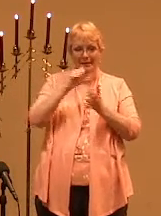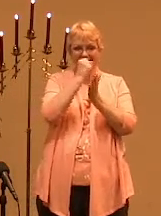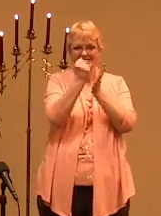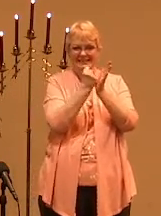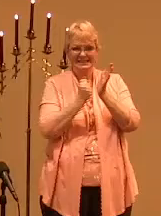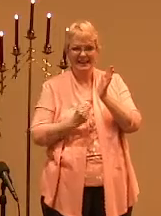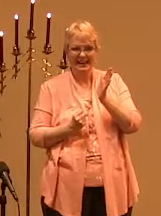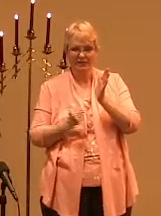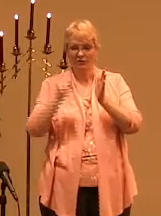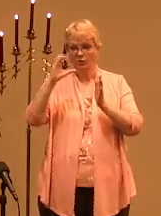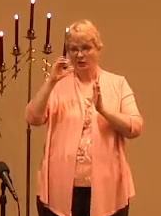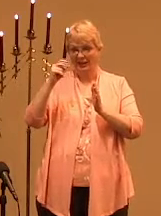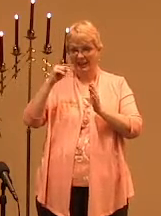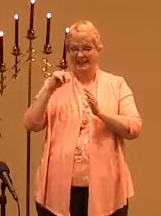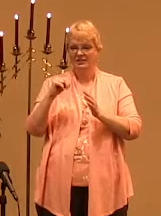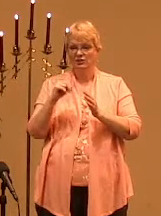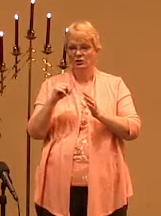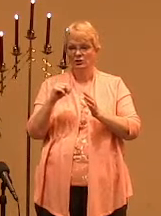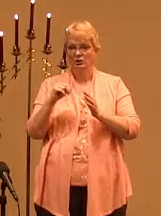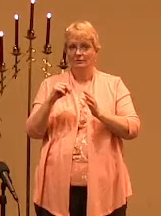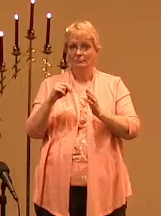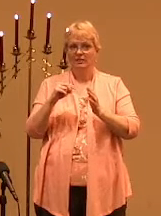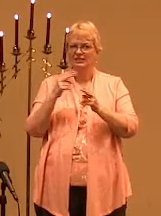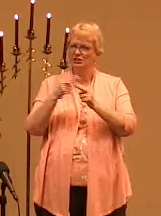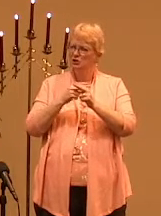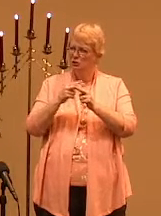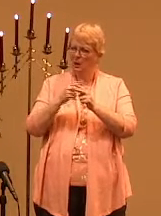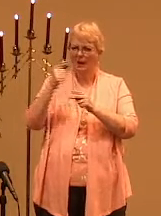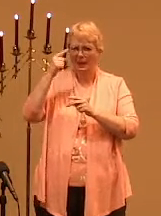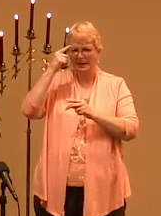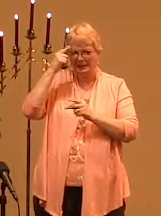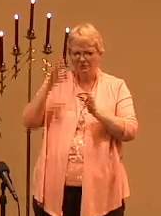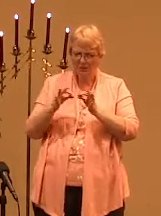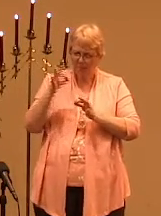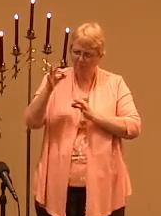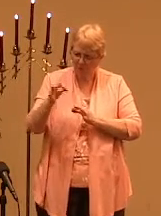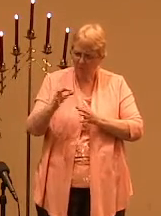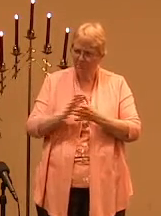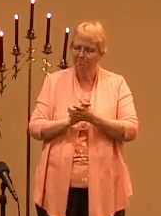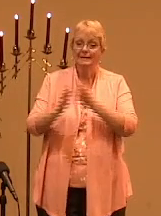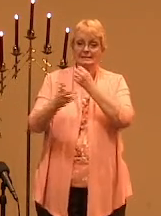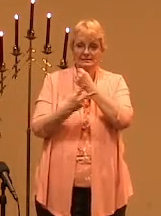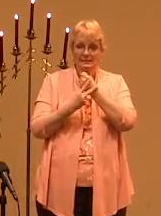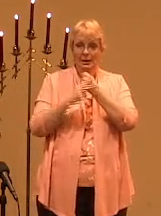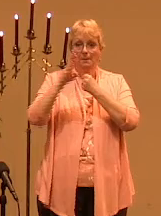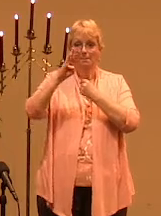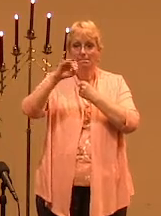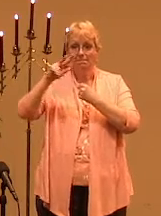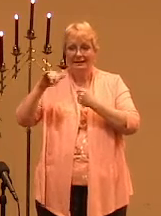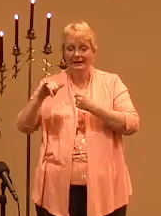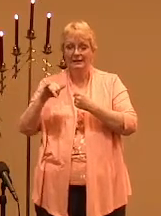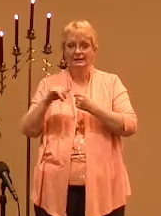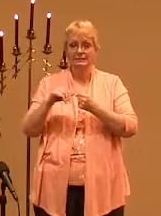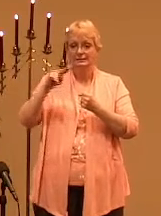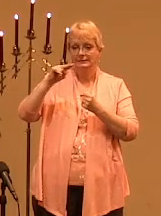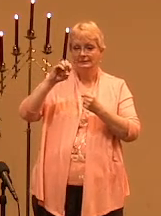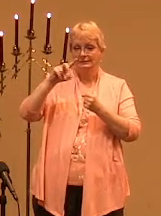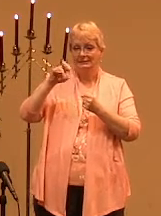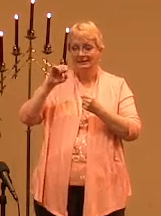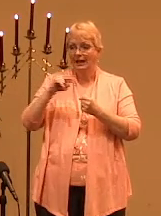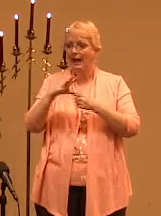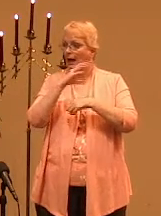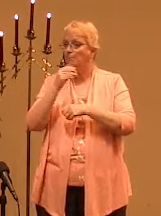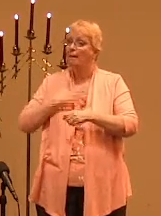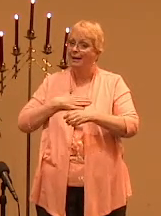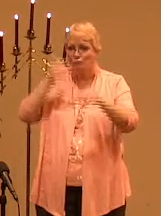follow up on her cancer treatments soon. The PET scan has been postponed. And we want to keep Billy Nelson in prayer, recovering from pneumonia. And my